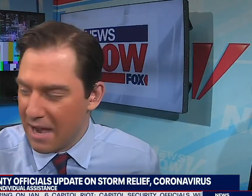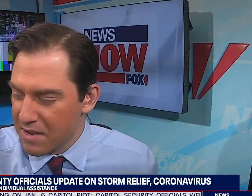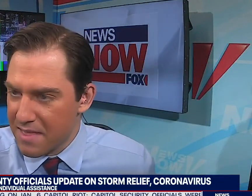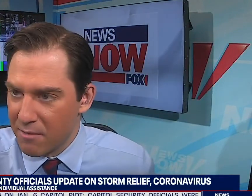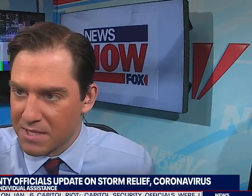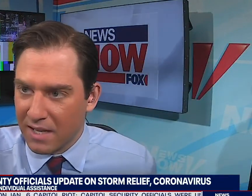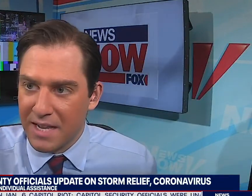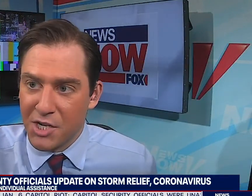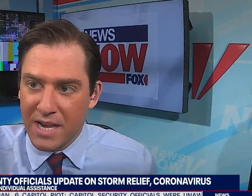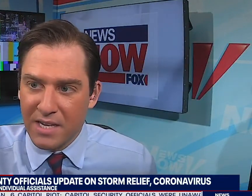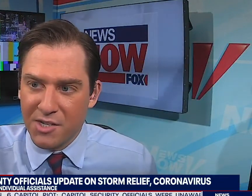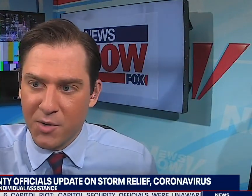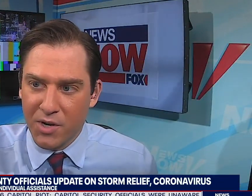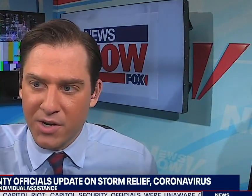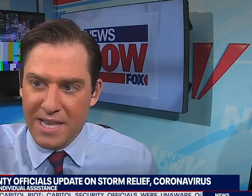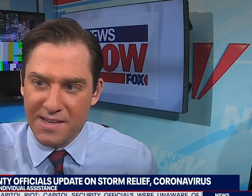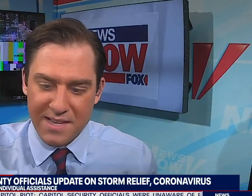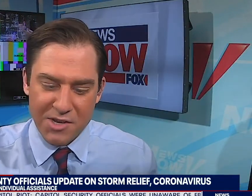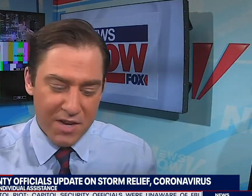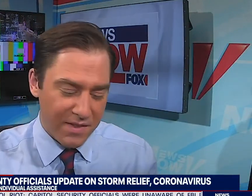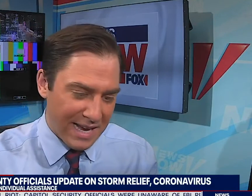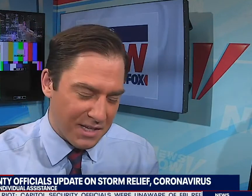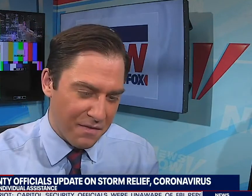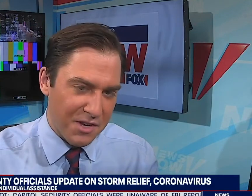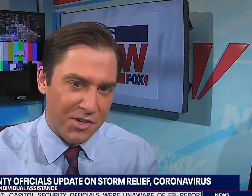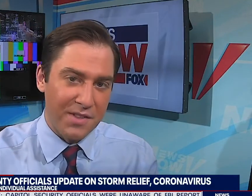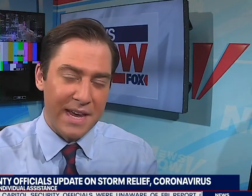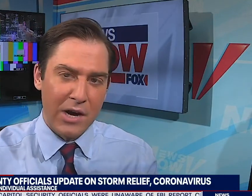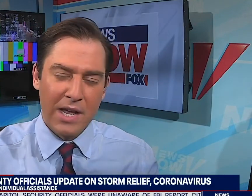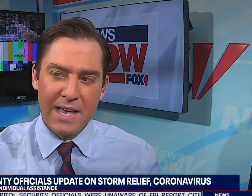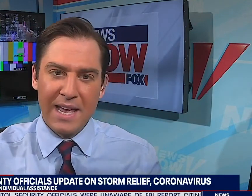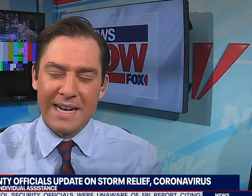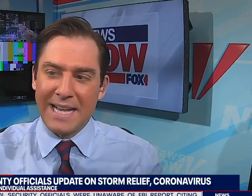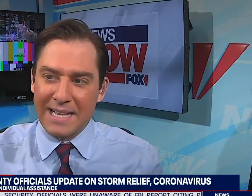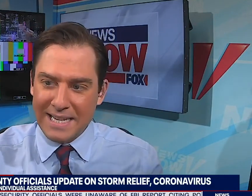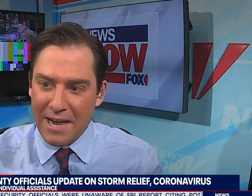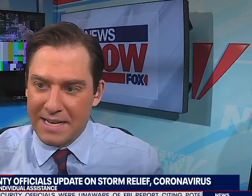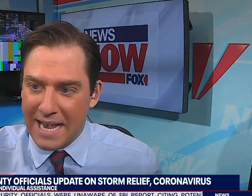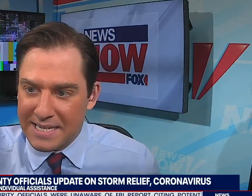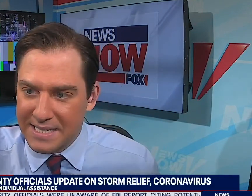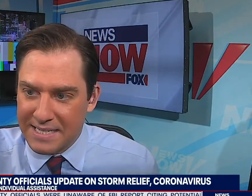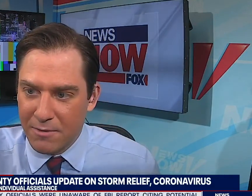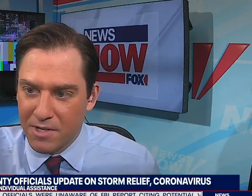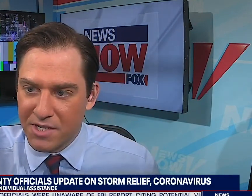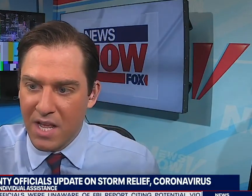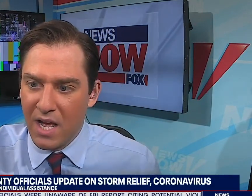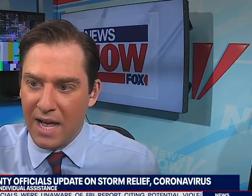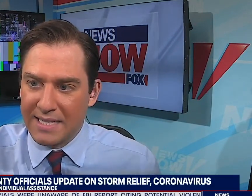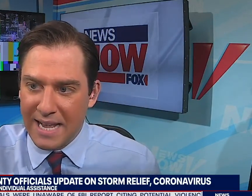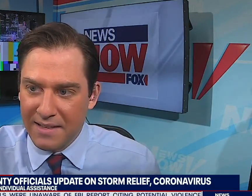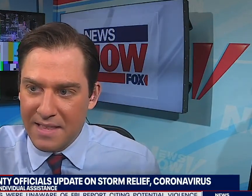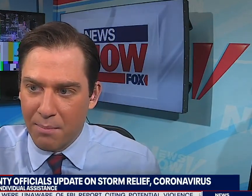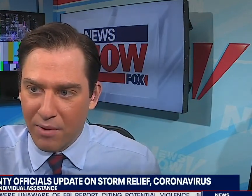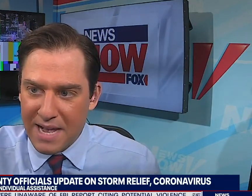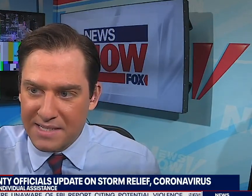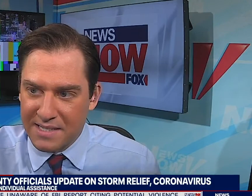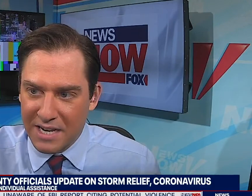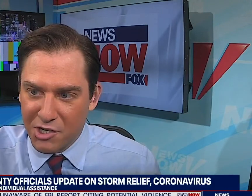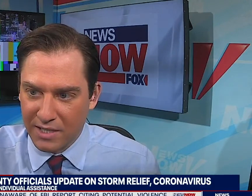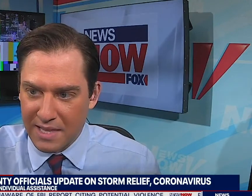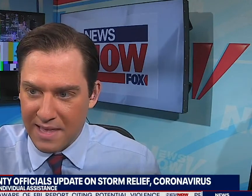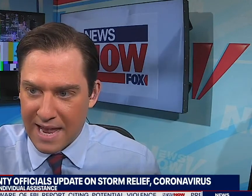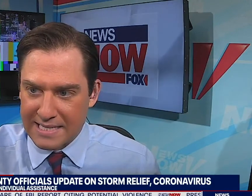out of Dallas County. That was Klay Jenkins. You heard he's the chief elected official there in Dallas County, Texas. He was uh telling